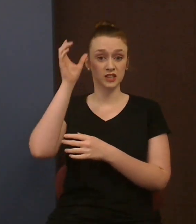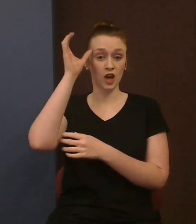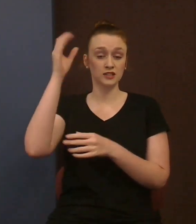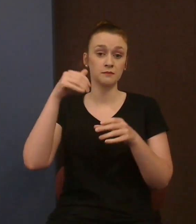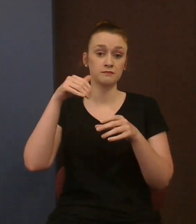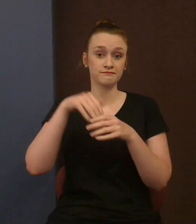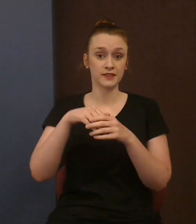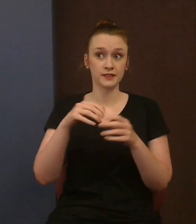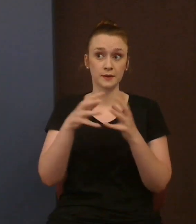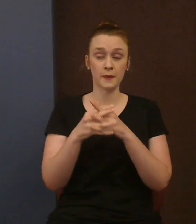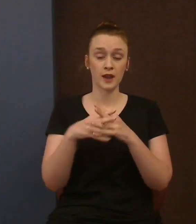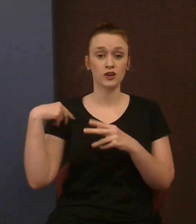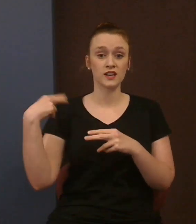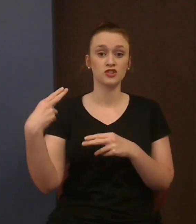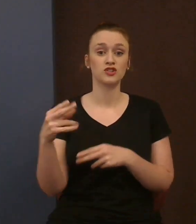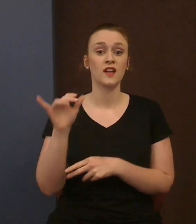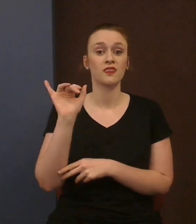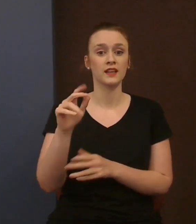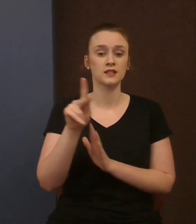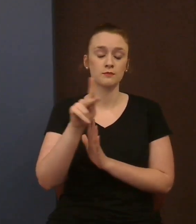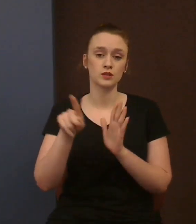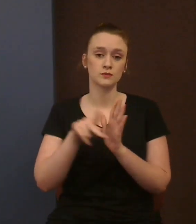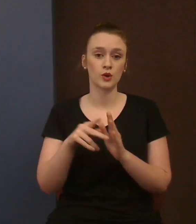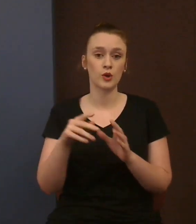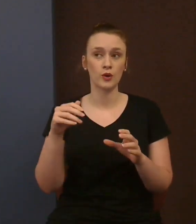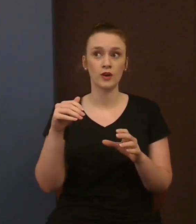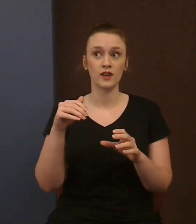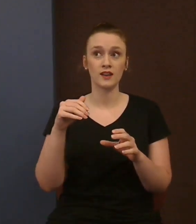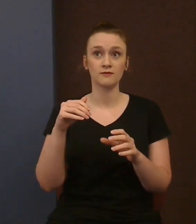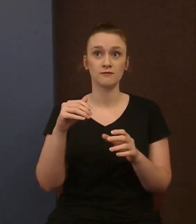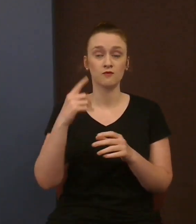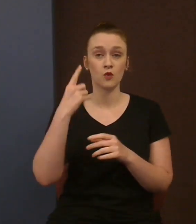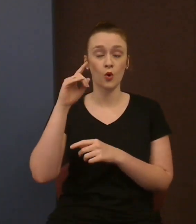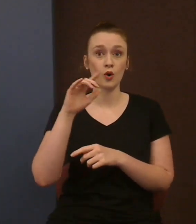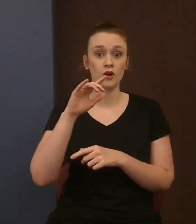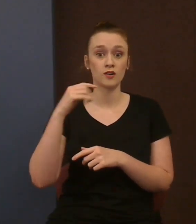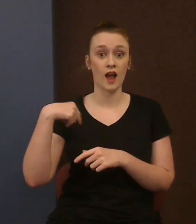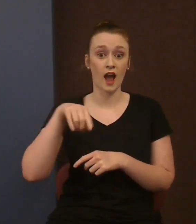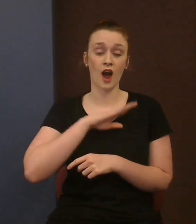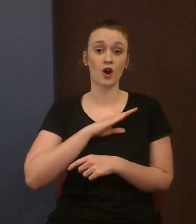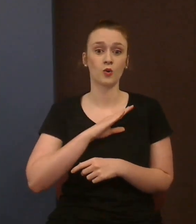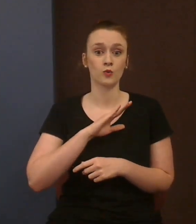really is one of the principles of our entire government and system.